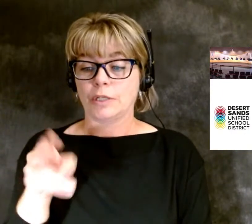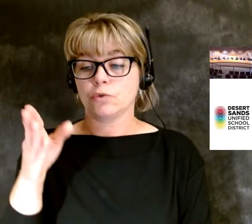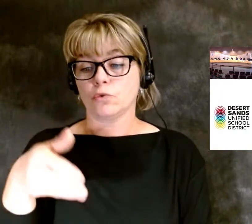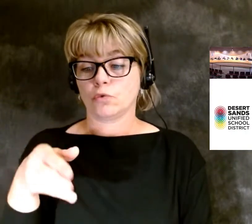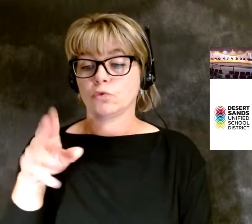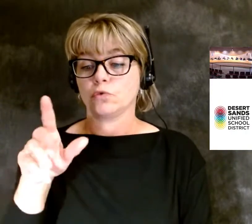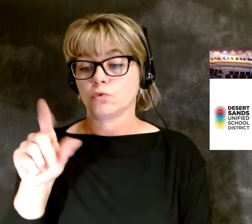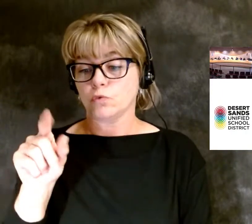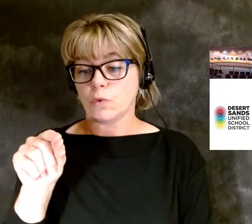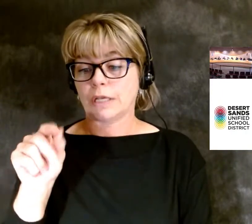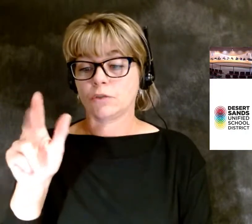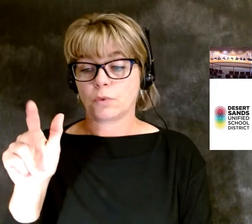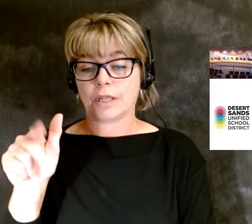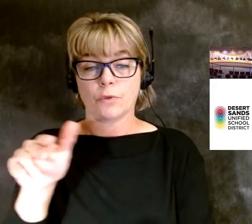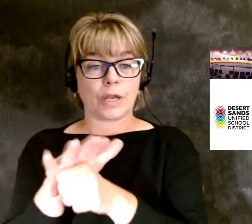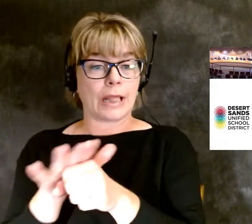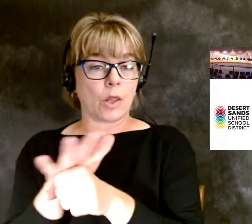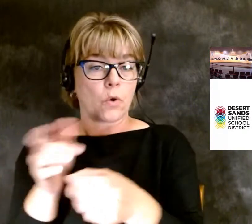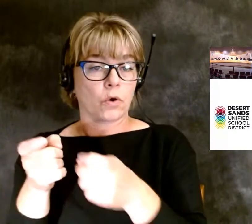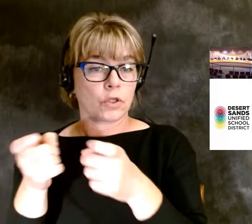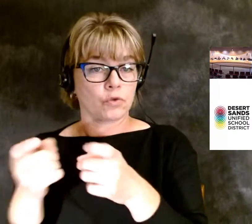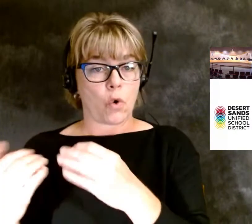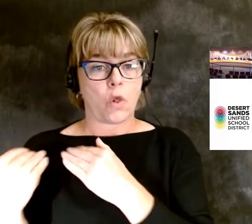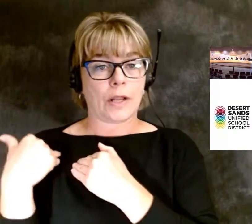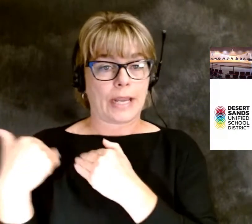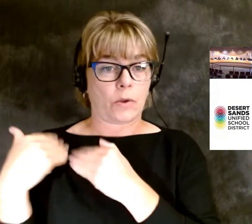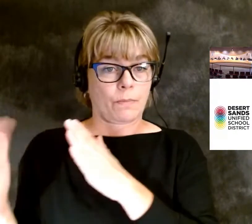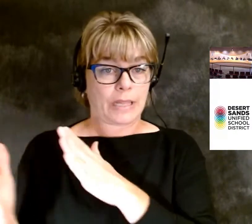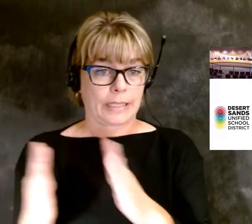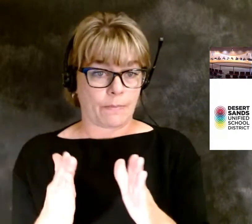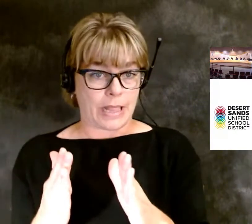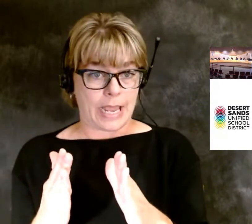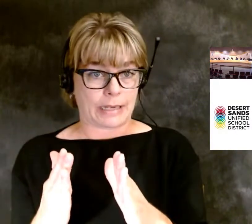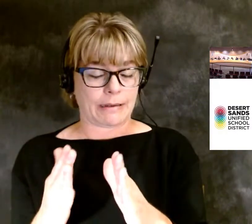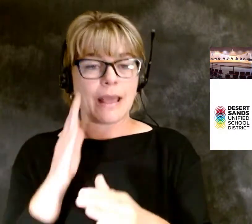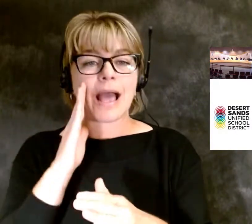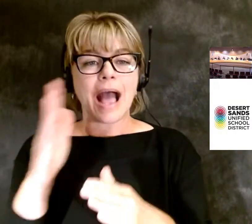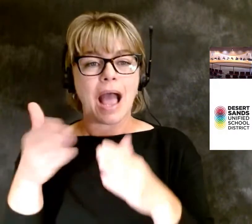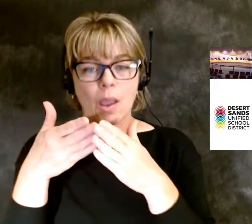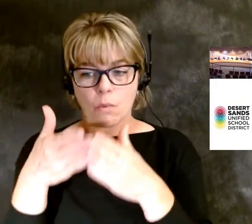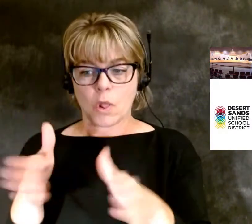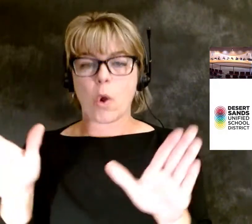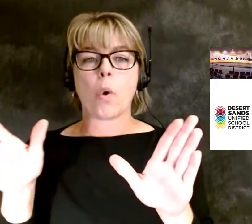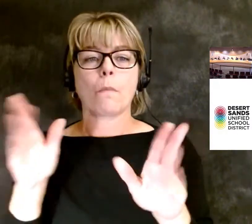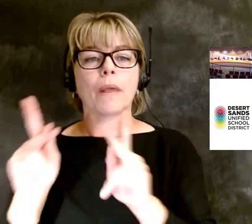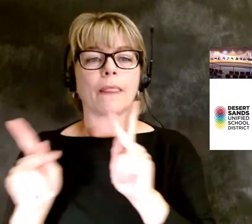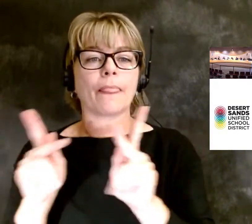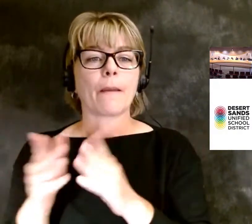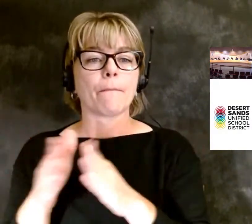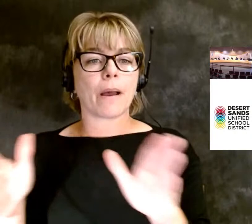08-2022-2023, Local Control and Accountability Plan. I will open public hearing at